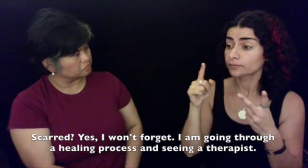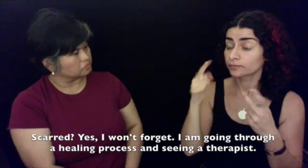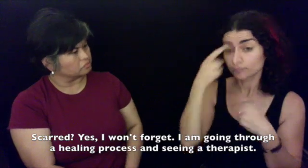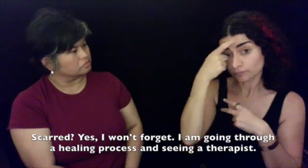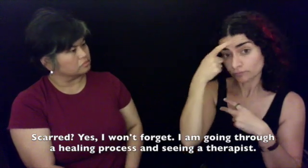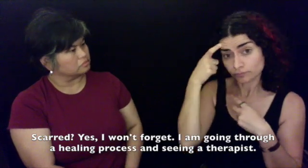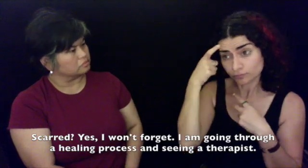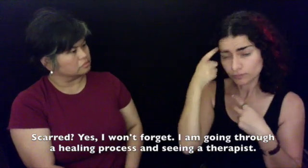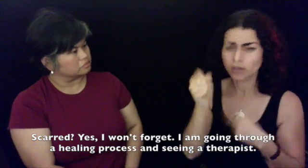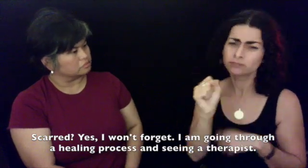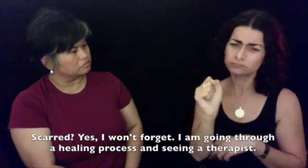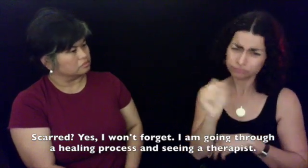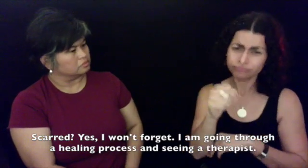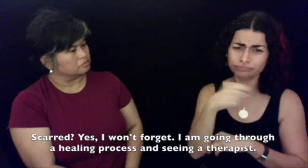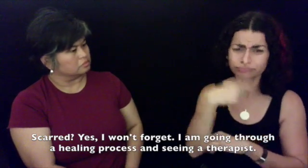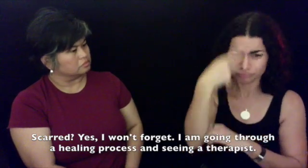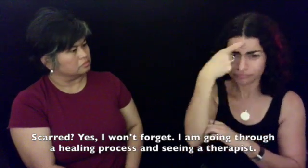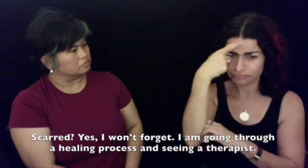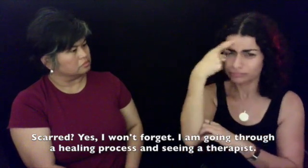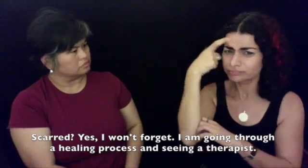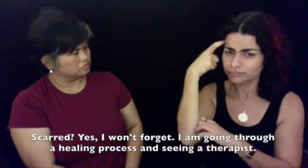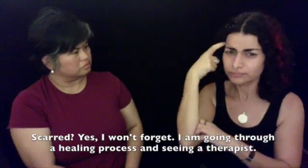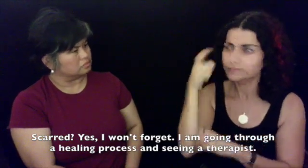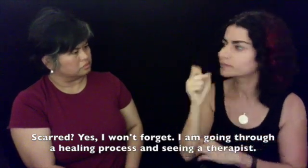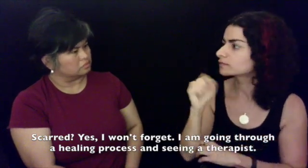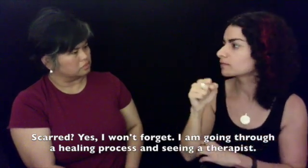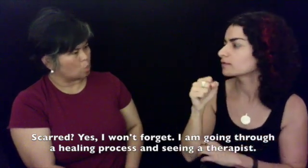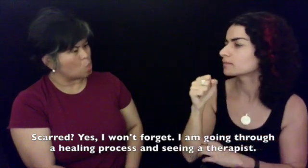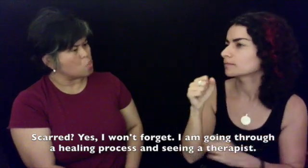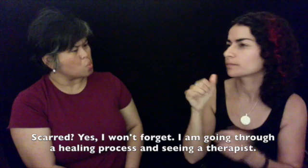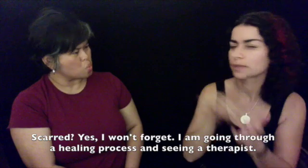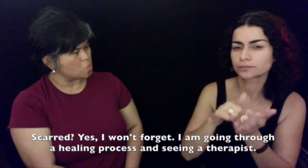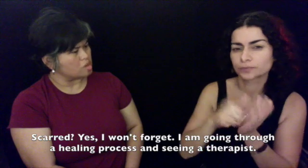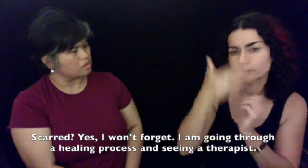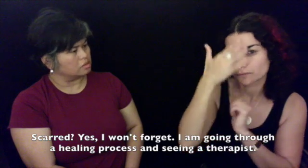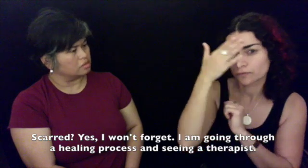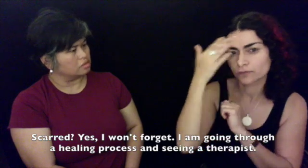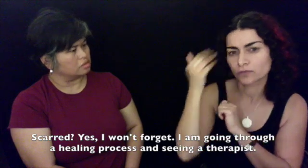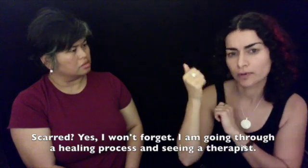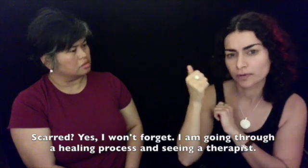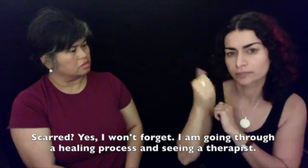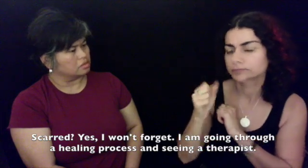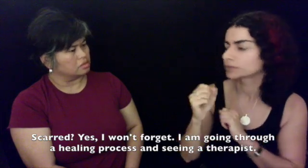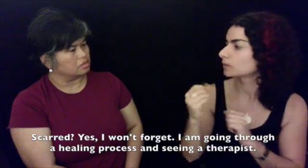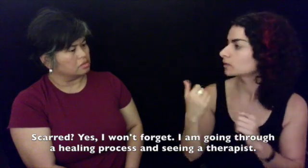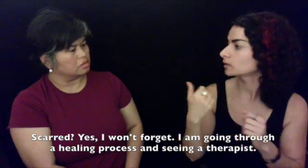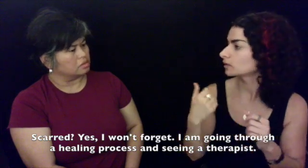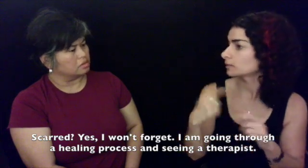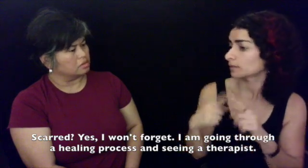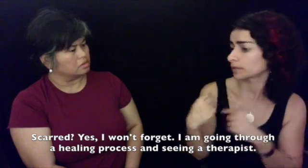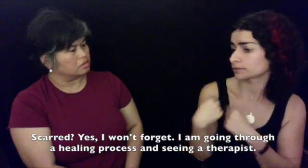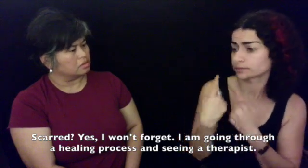Scared, yes, I won't forget. I am going through the healing process and seeing a therapist.